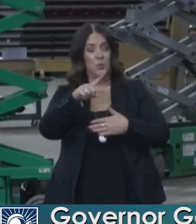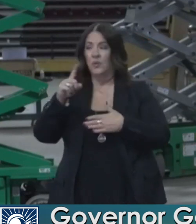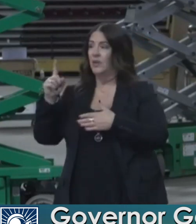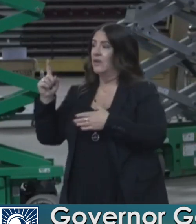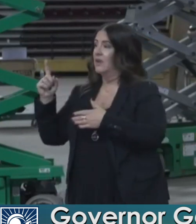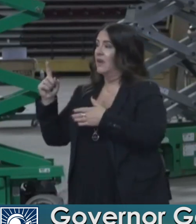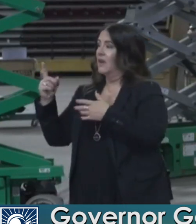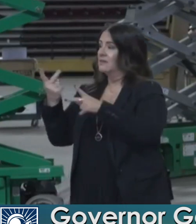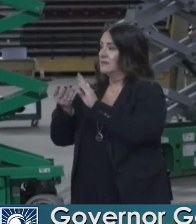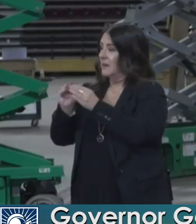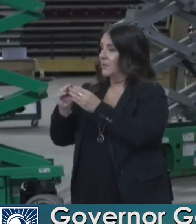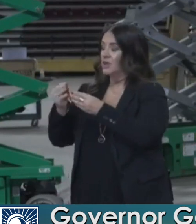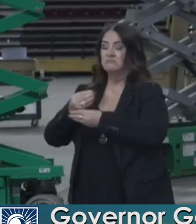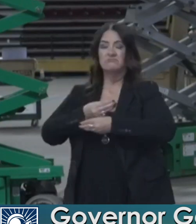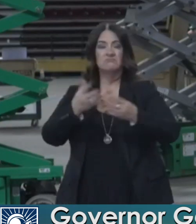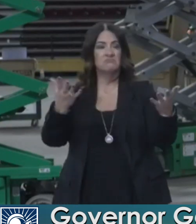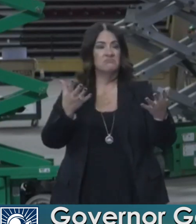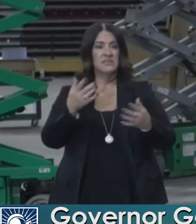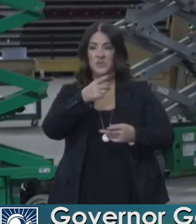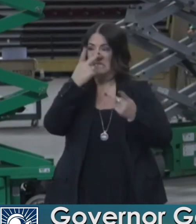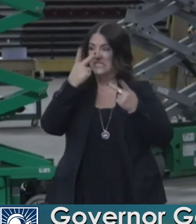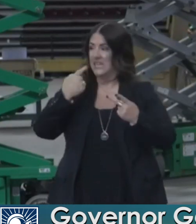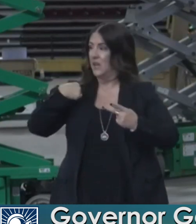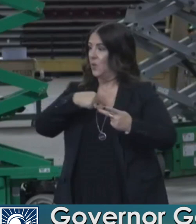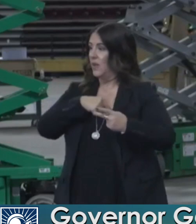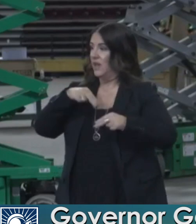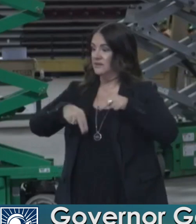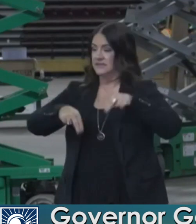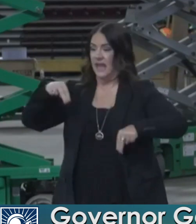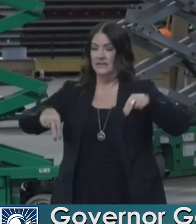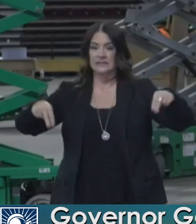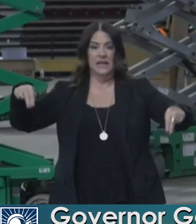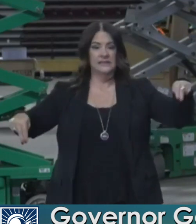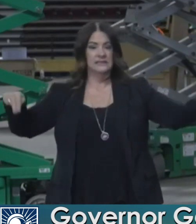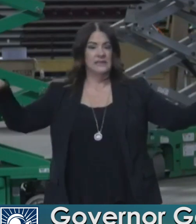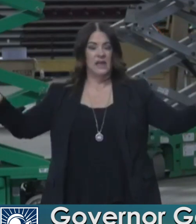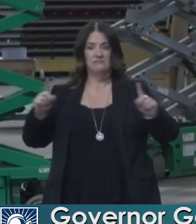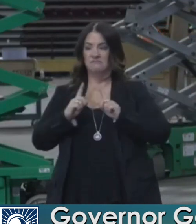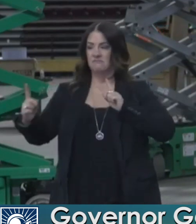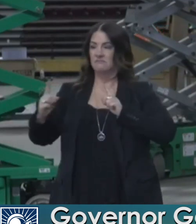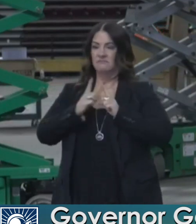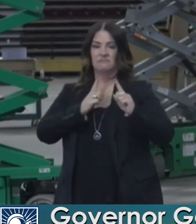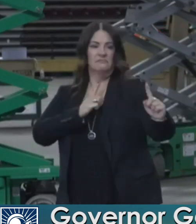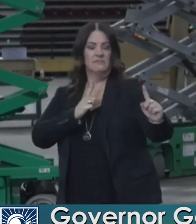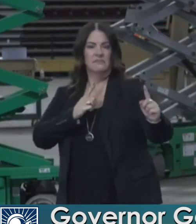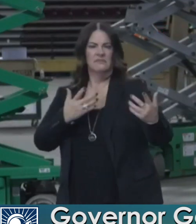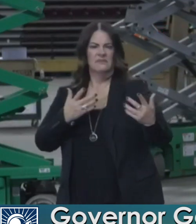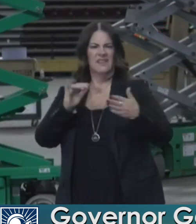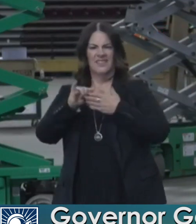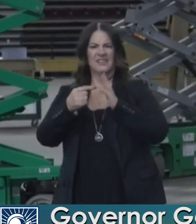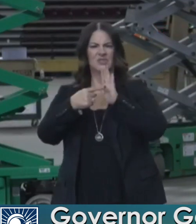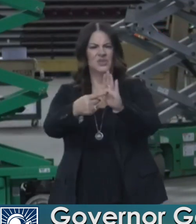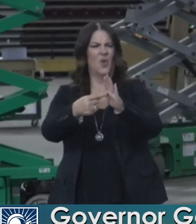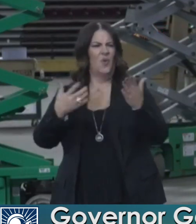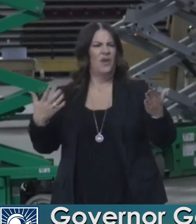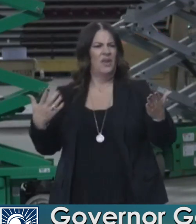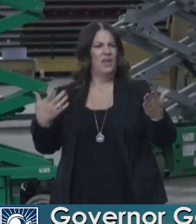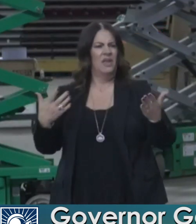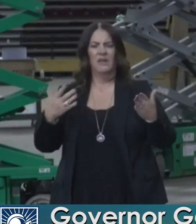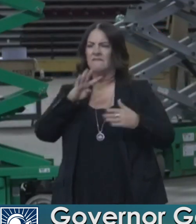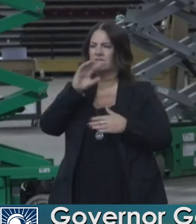standing right here. This is a physical manifestation of the work that has been done by 40